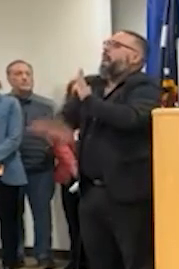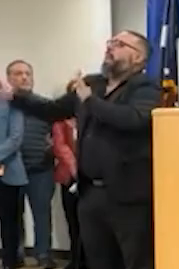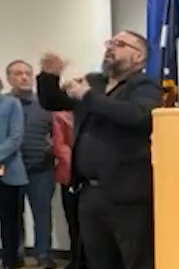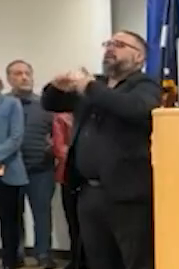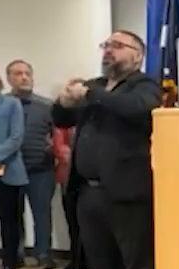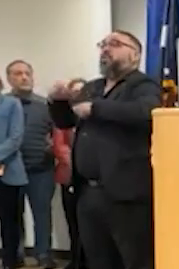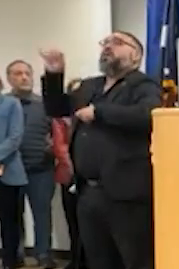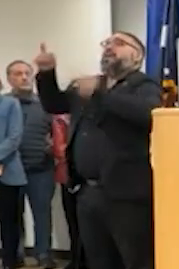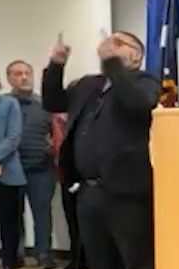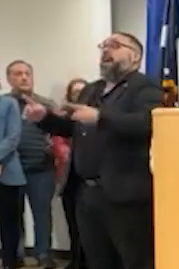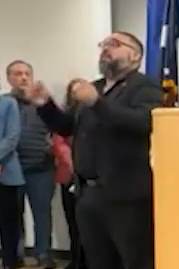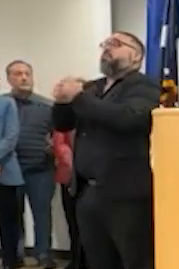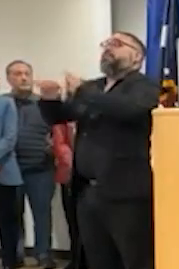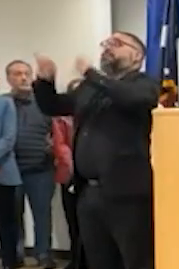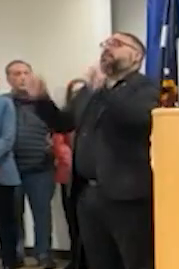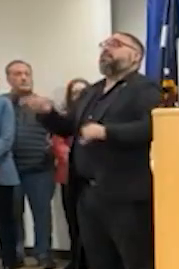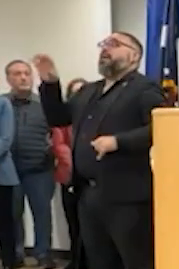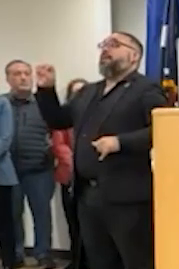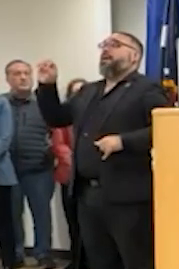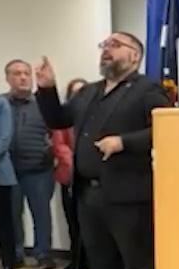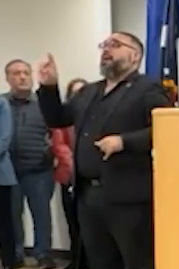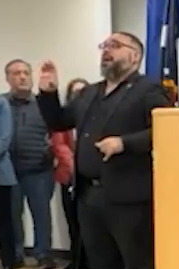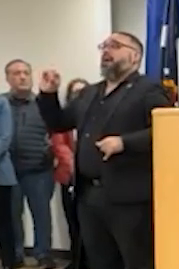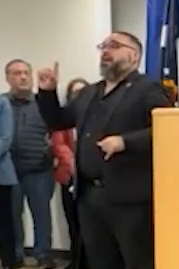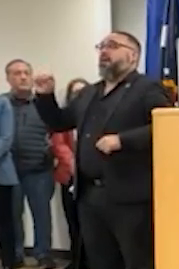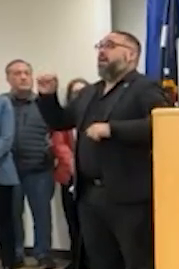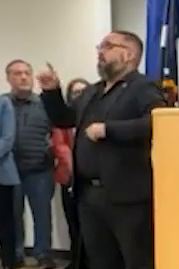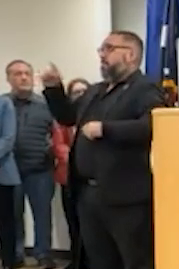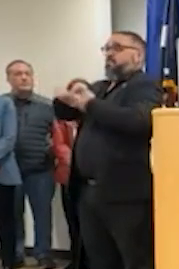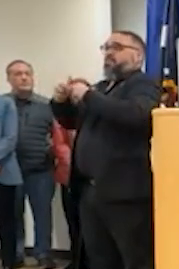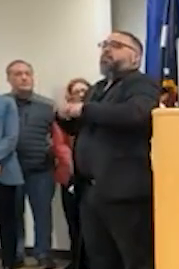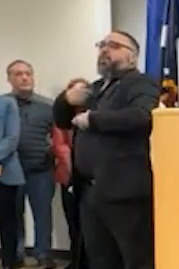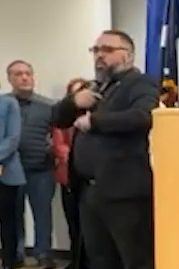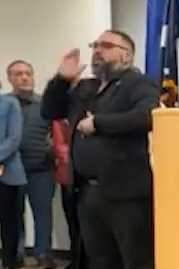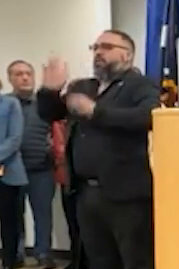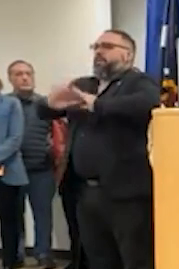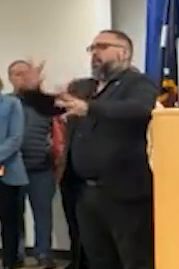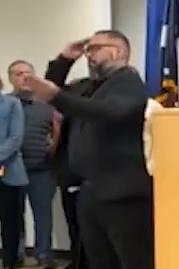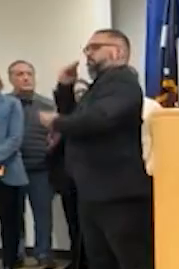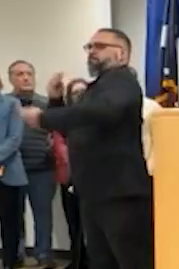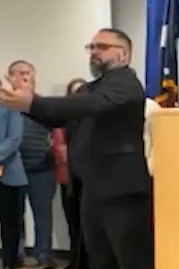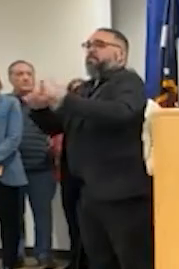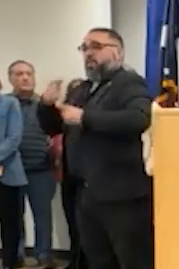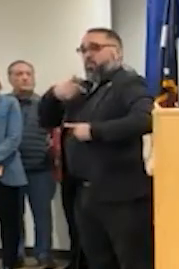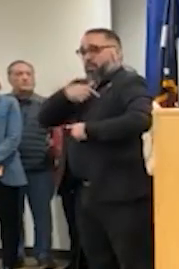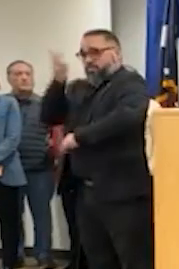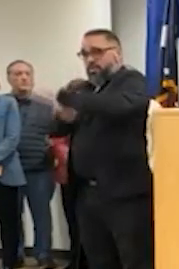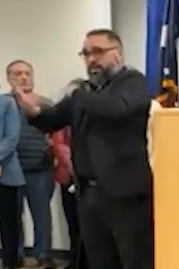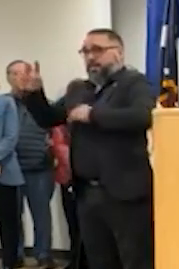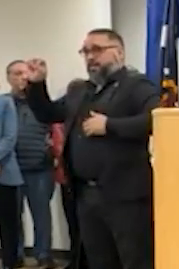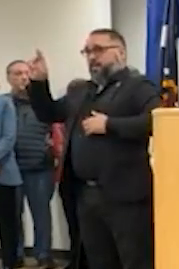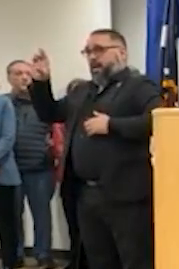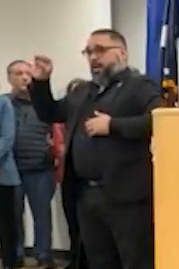issue on the ERCOT system, we will be clear in our communication about that, but we are not expecting anything